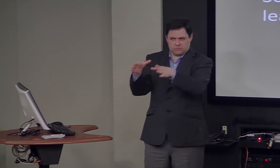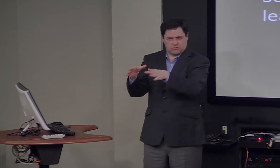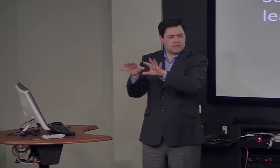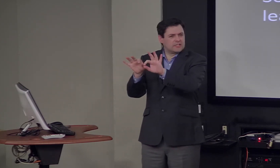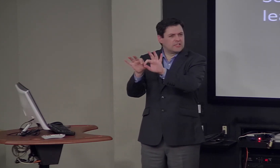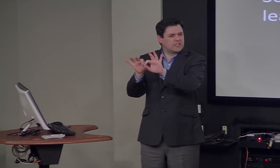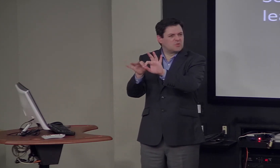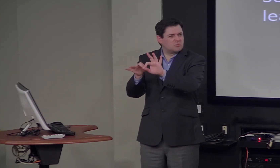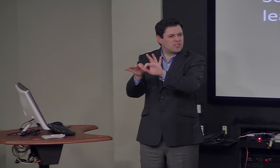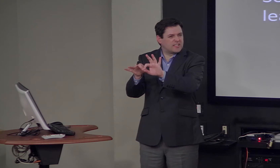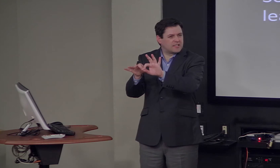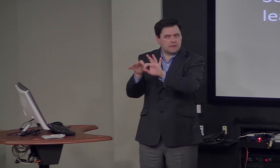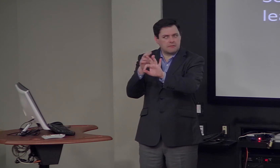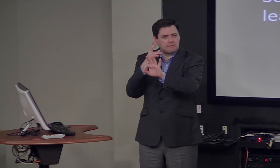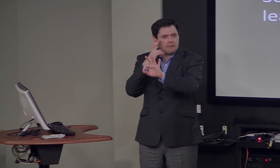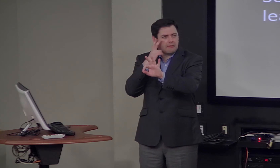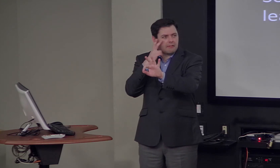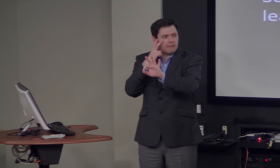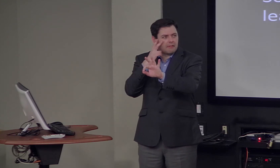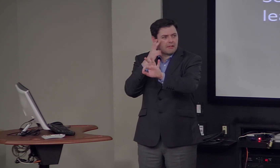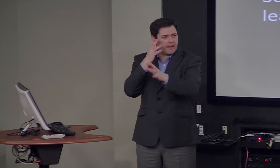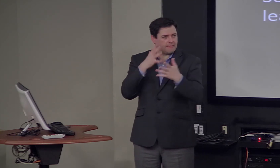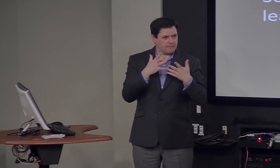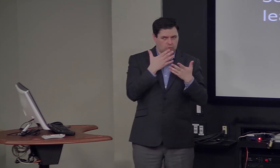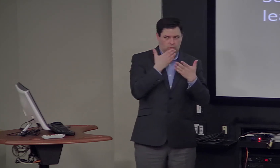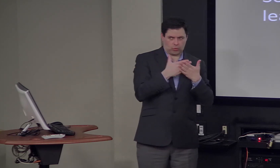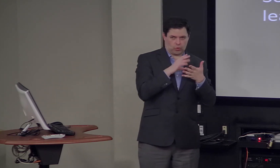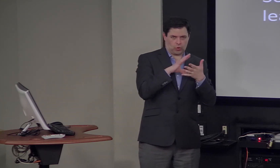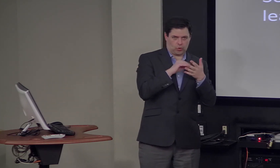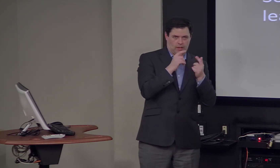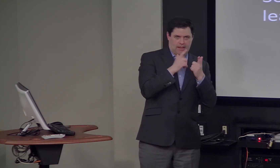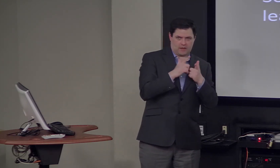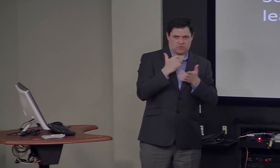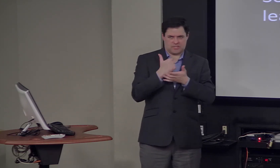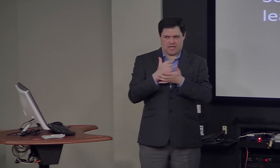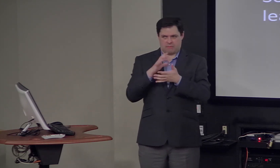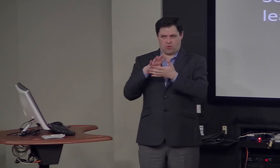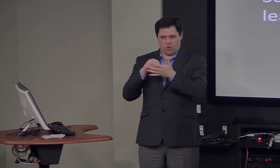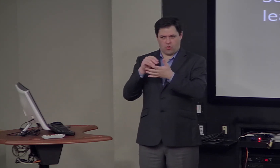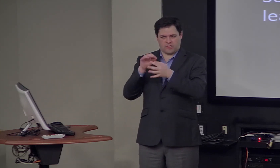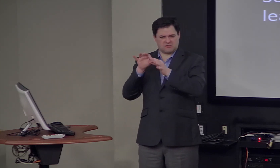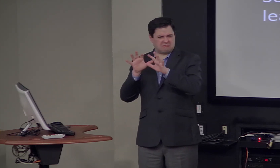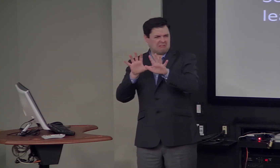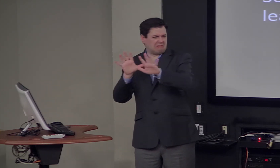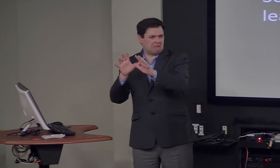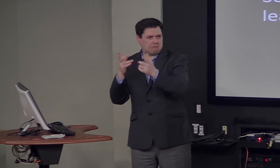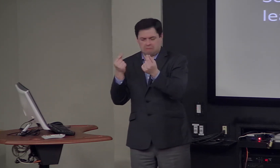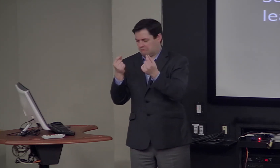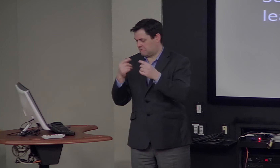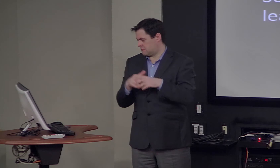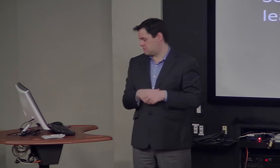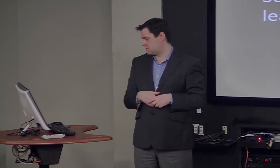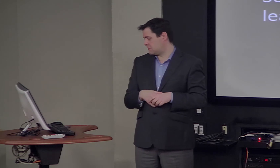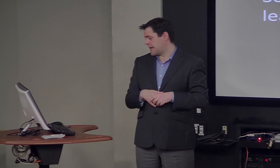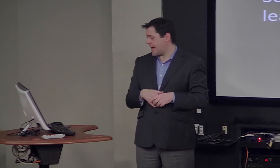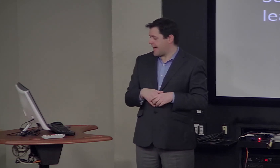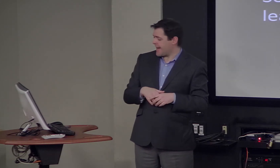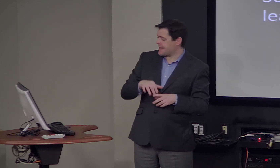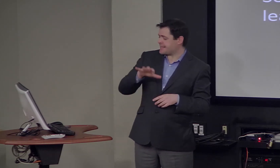So one thing is about looking at language, but secondly, we wanted to look more closely at interpreting. So, we understand that language learning has an